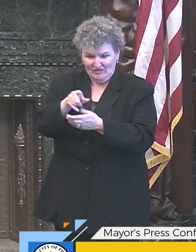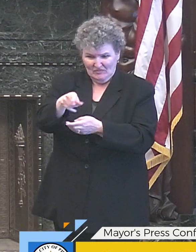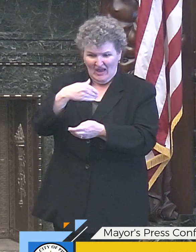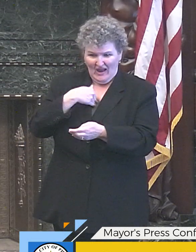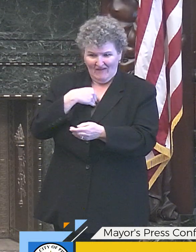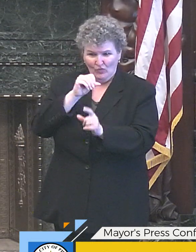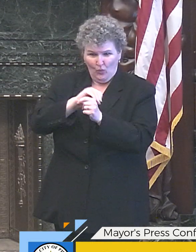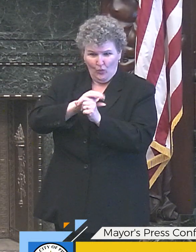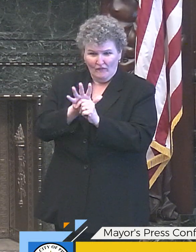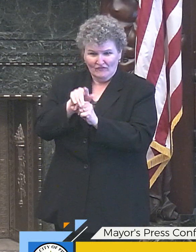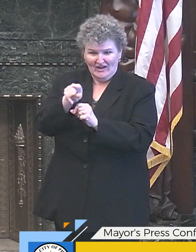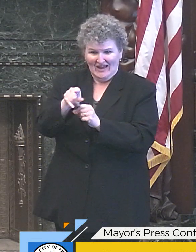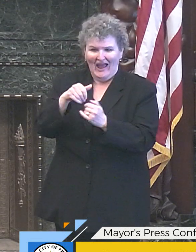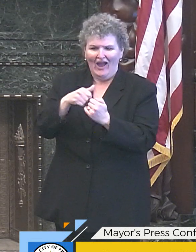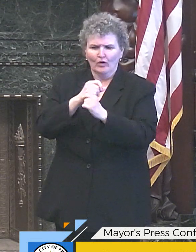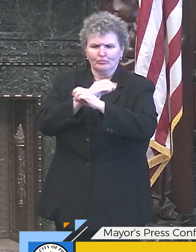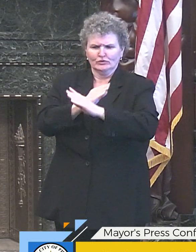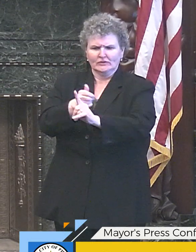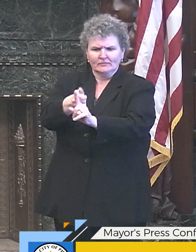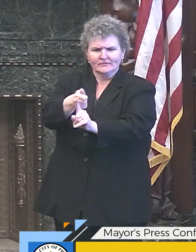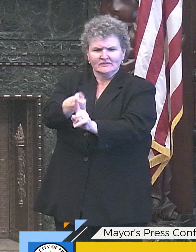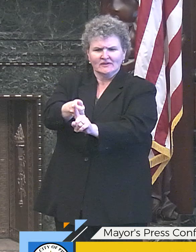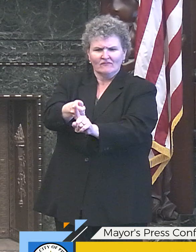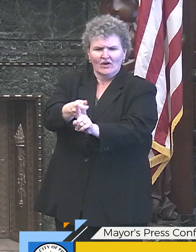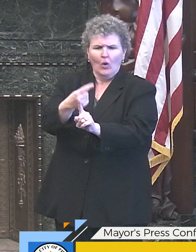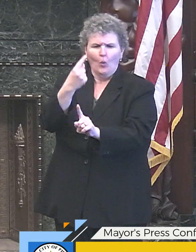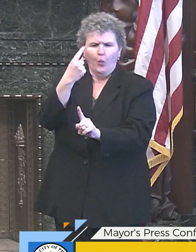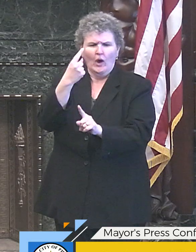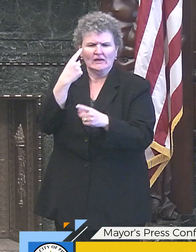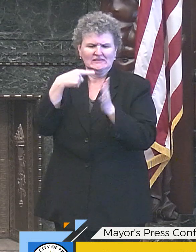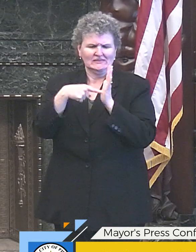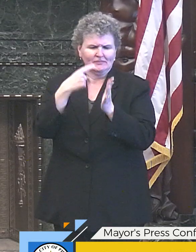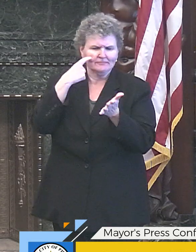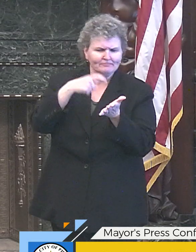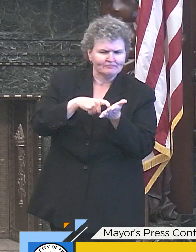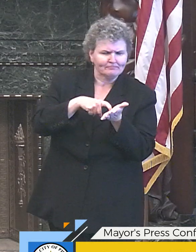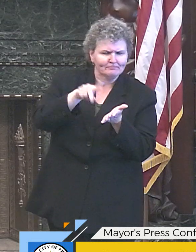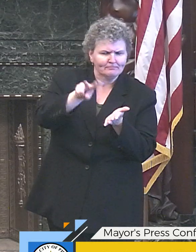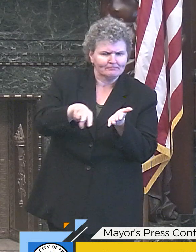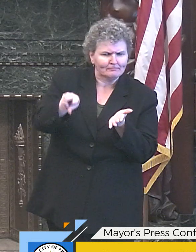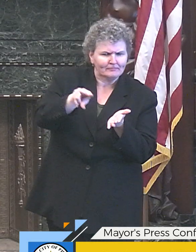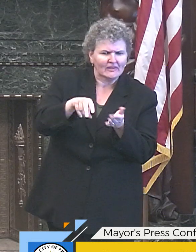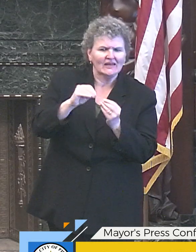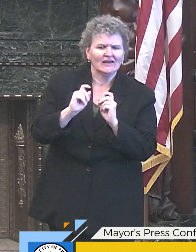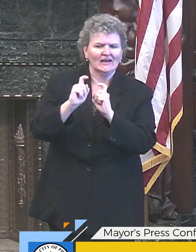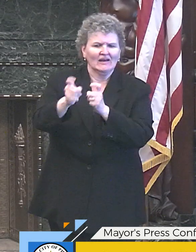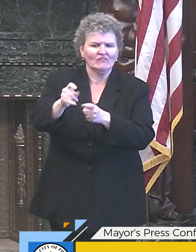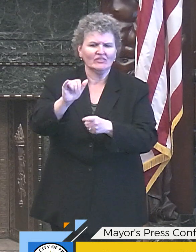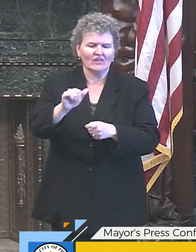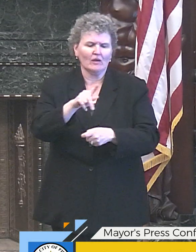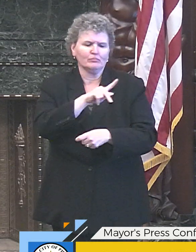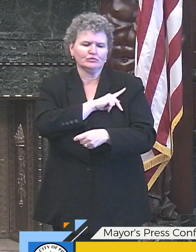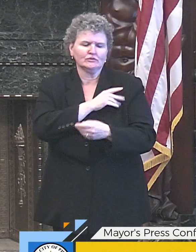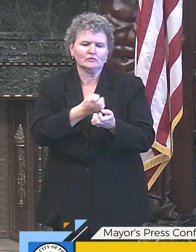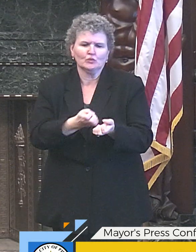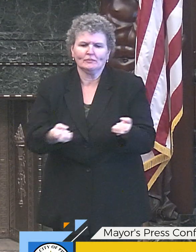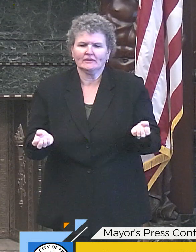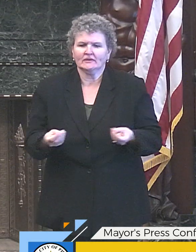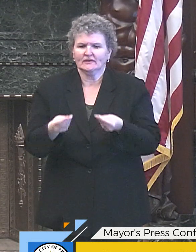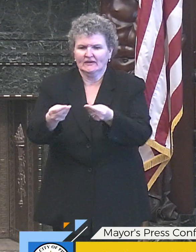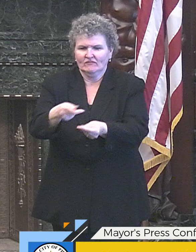or someone has showing symptoms. Officers have been given personal protective equipment, but we are using that